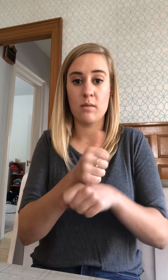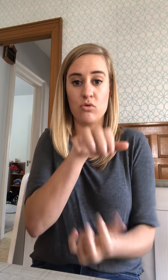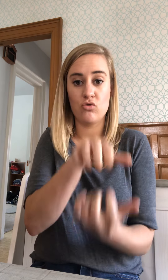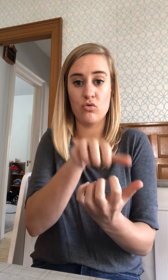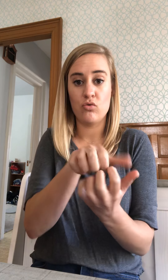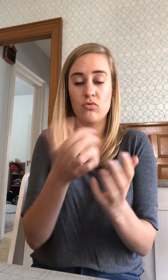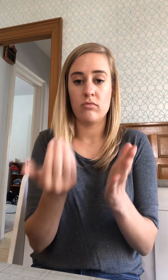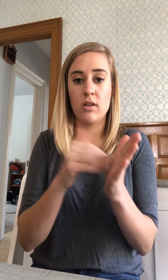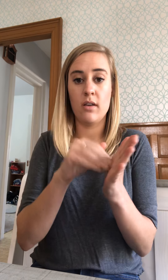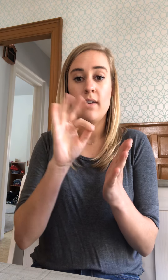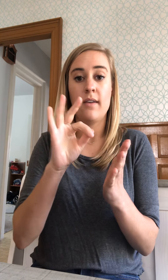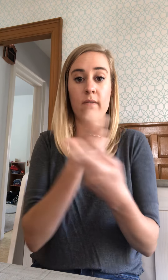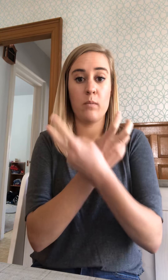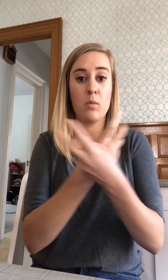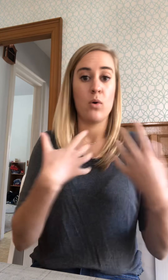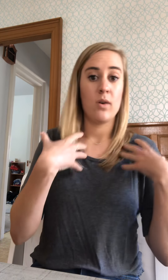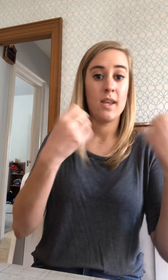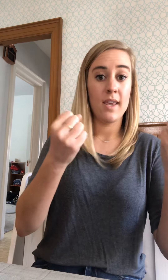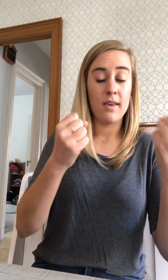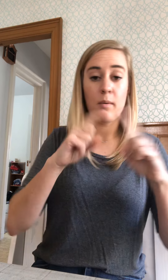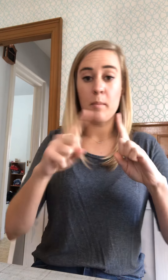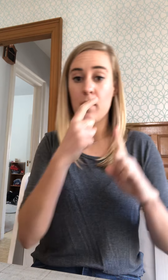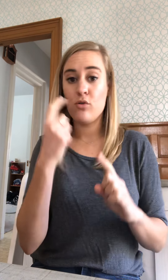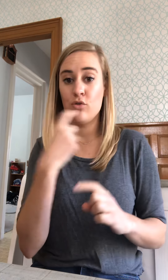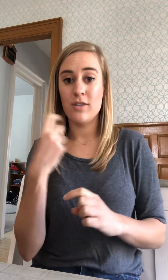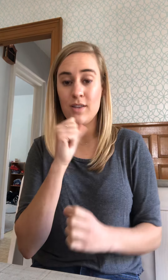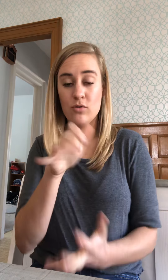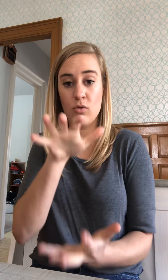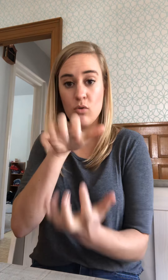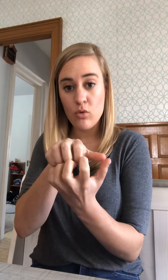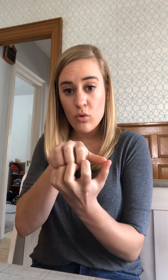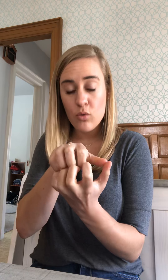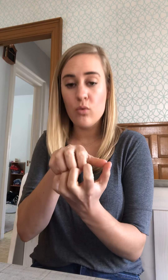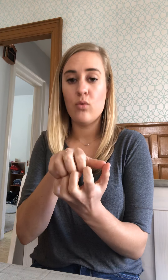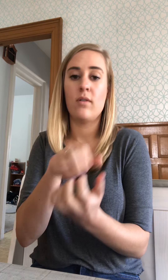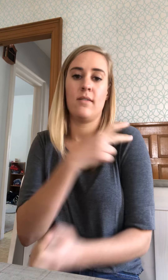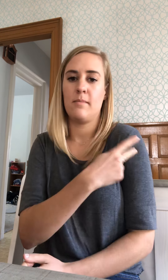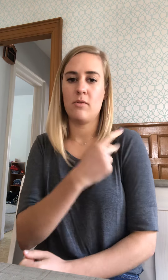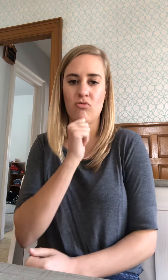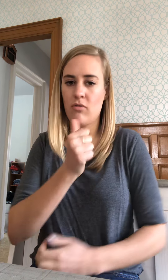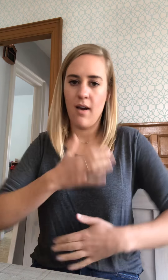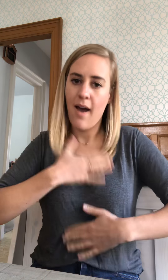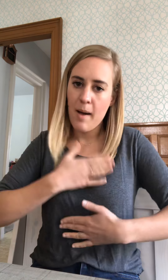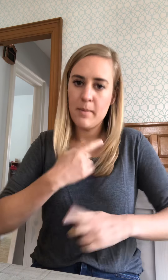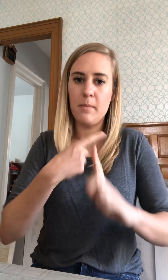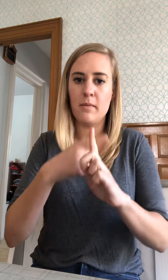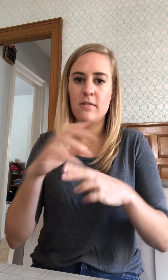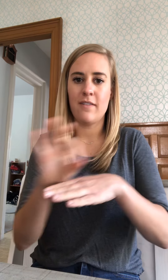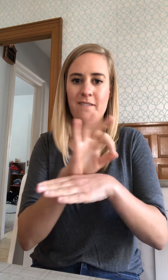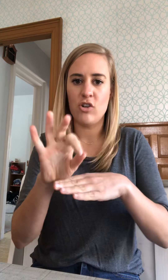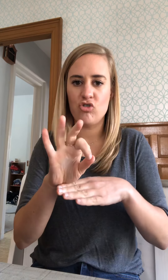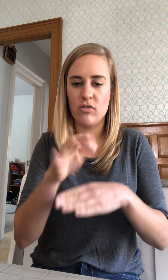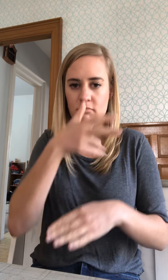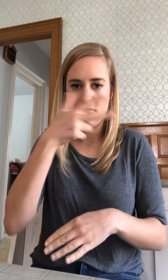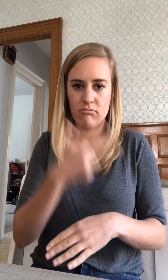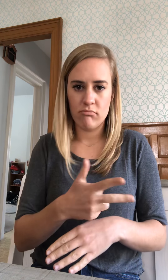but the teeth don't come together, your patient is not going to be happy and they're not going to have very good function. We can use wires to hold